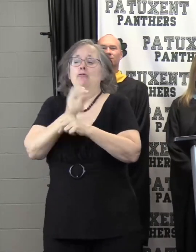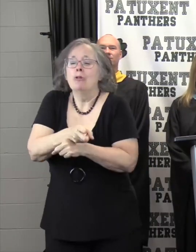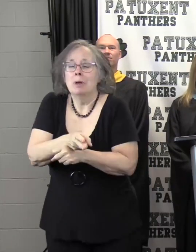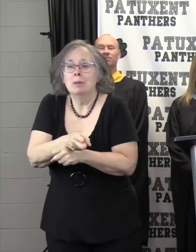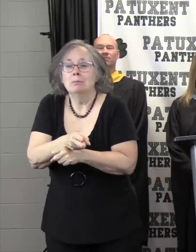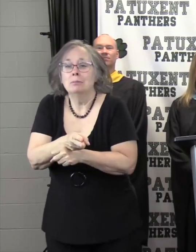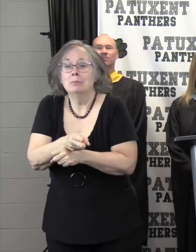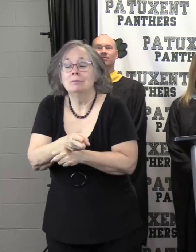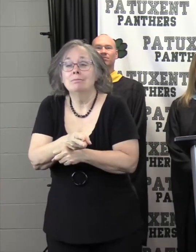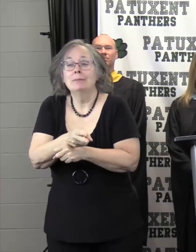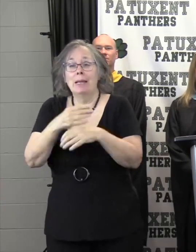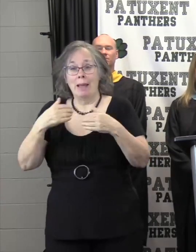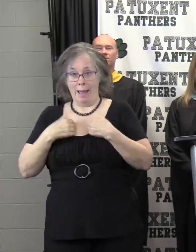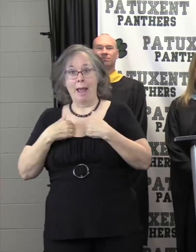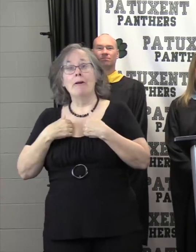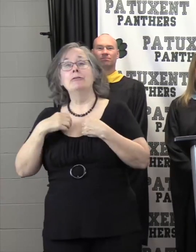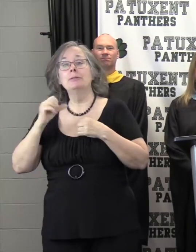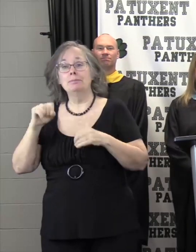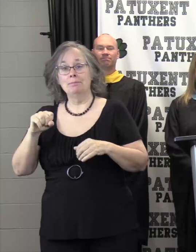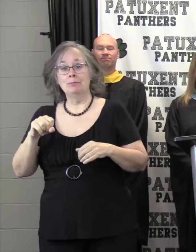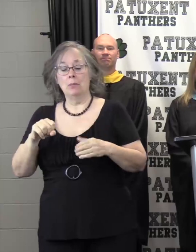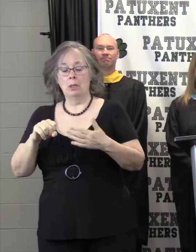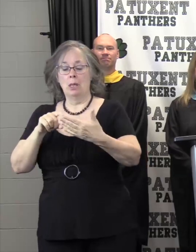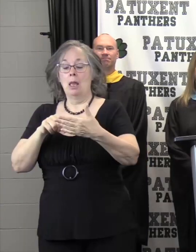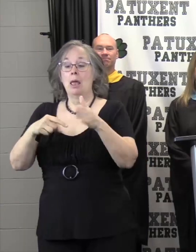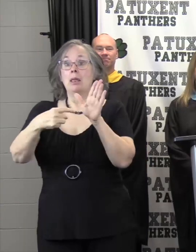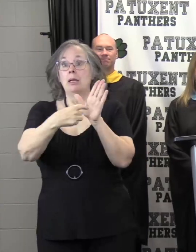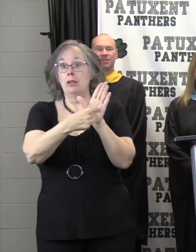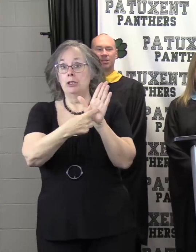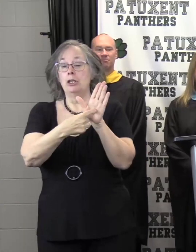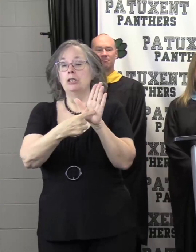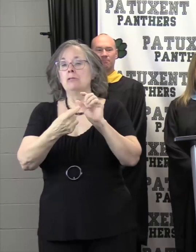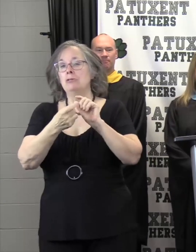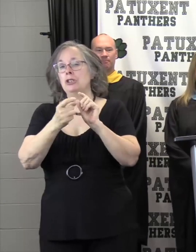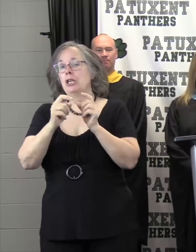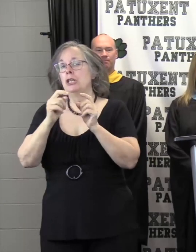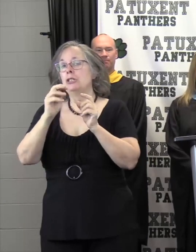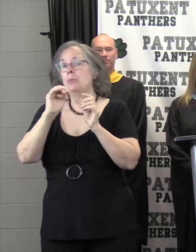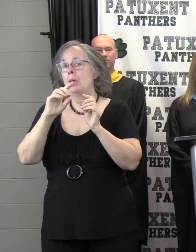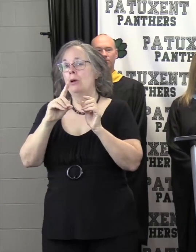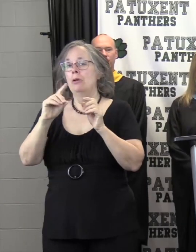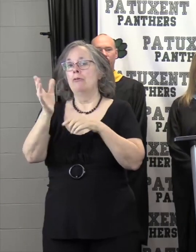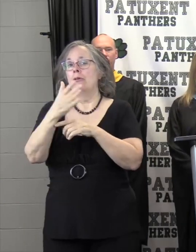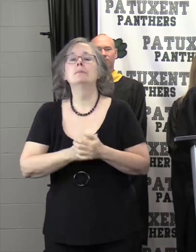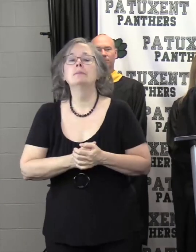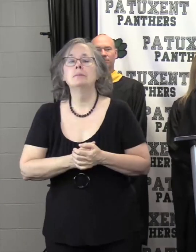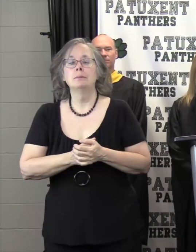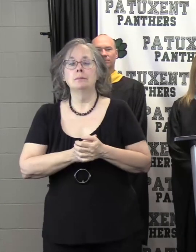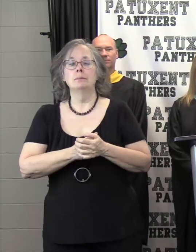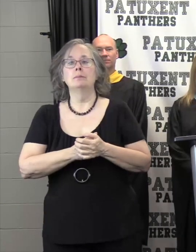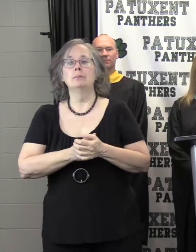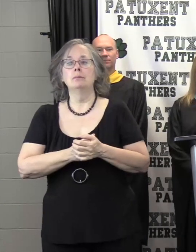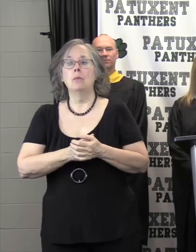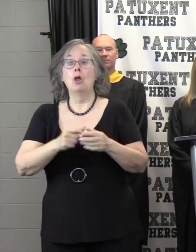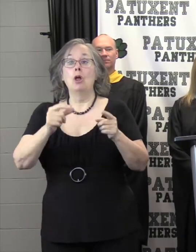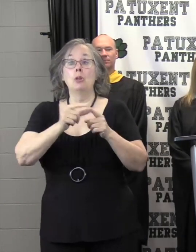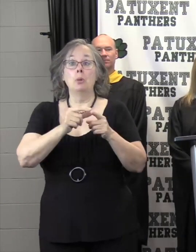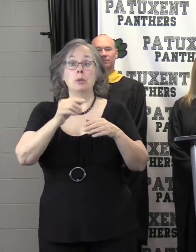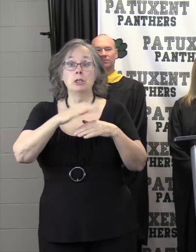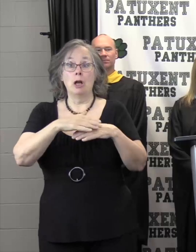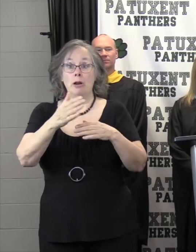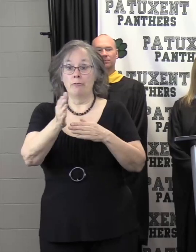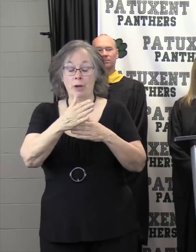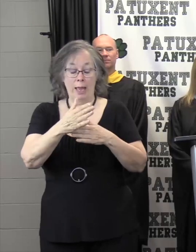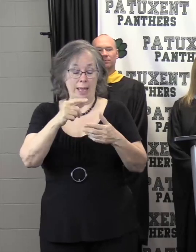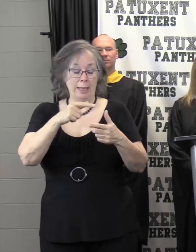it. The other side of the coin features a modified Maryland flag with Patuxent school colors. The words on the flag